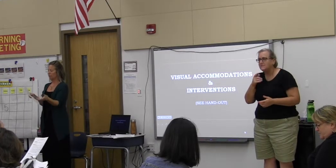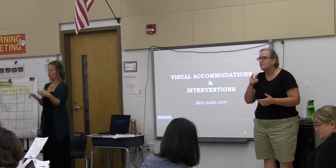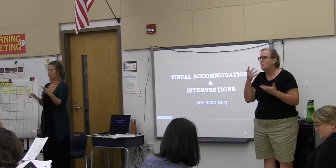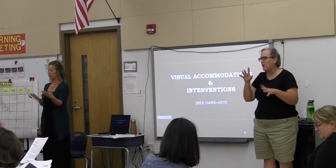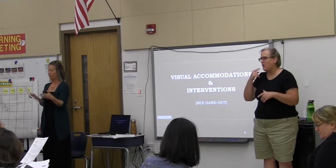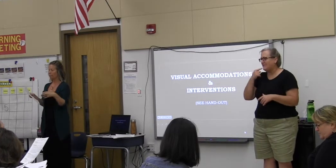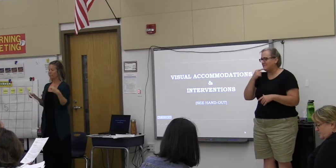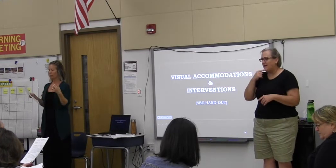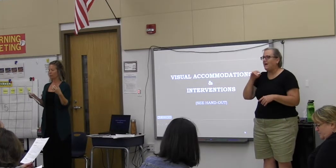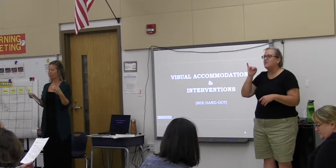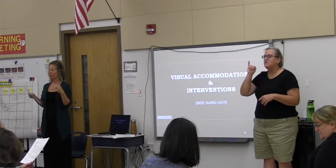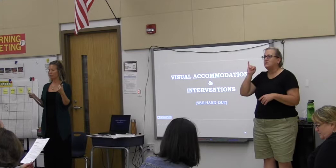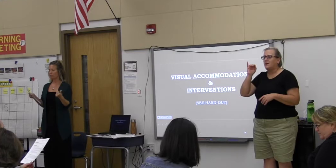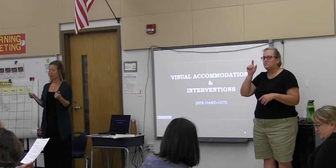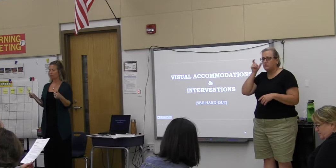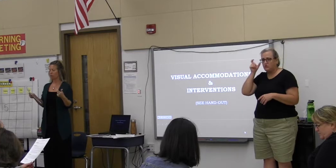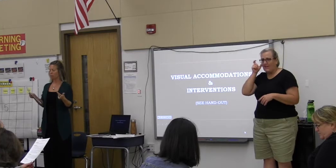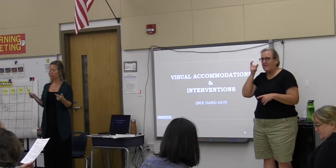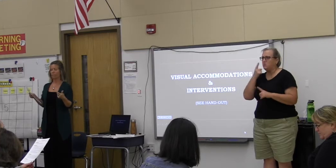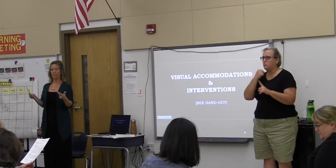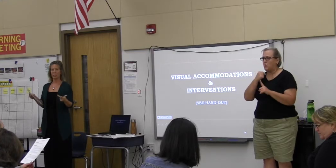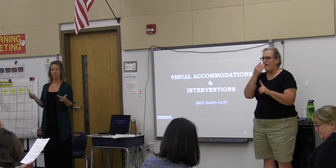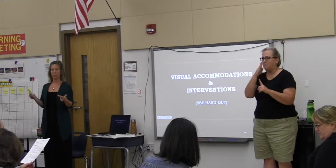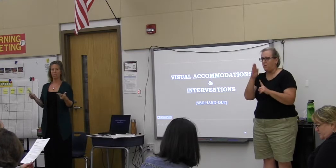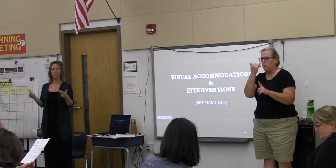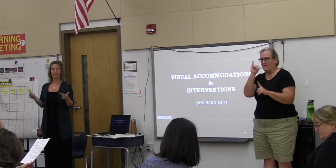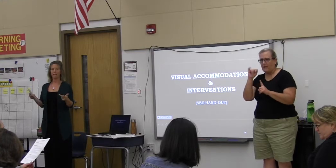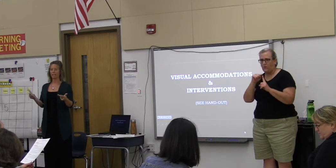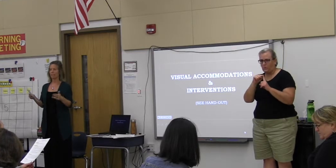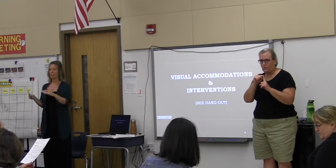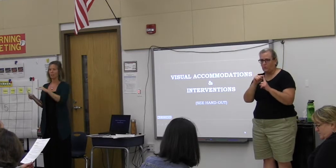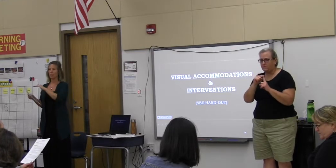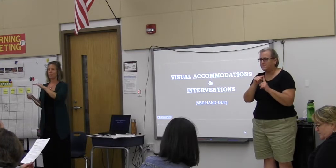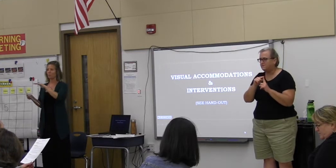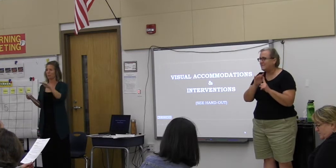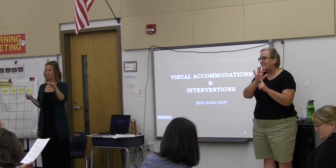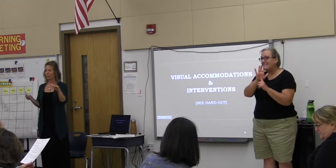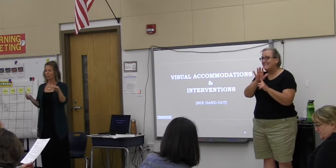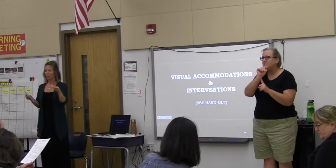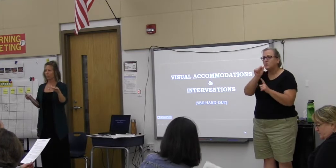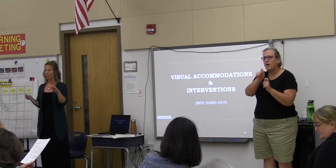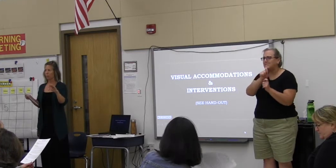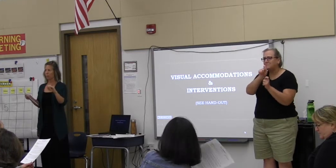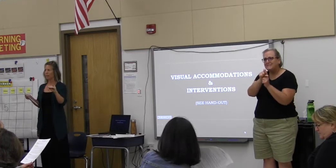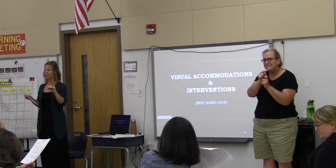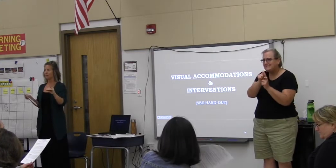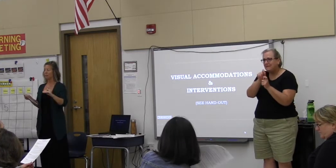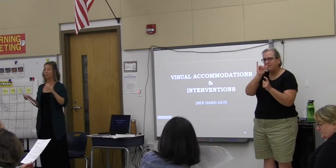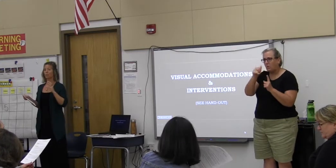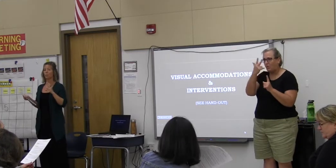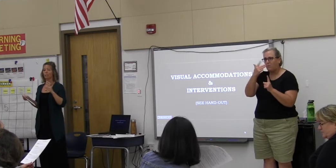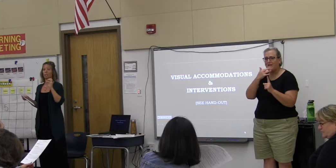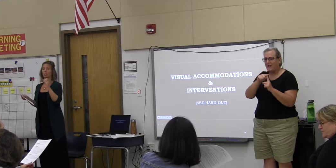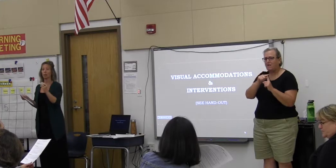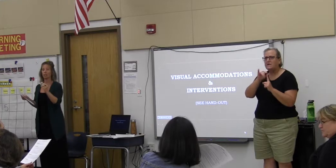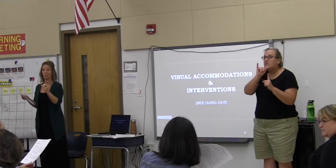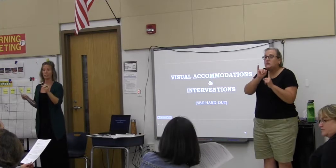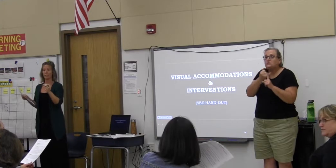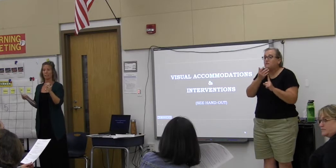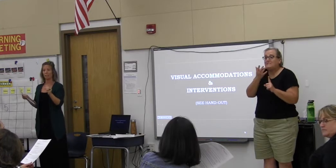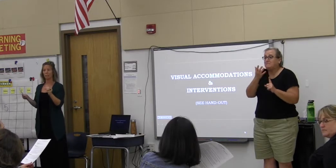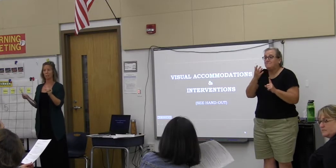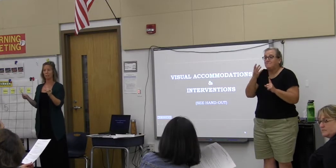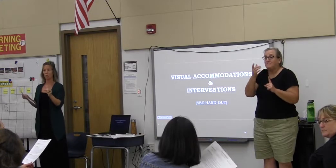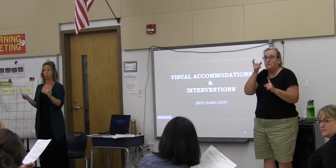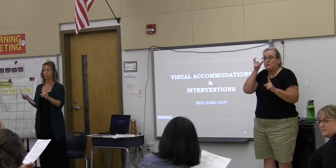we already said this, Jaden, he responds to red, blue, and yellow. And like I said, his are not specific to these 3 colors, they're just ones that draw his